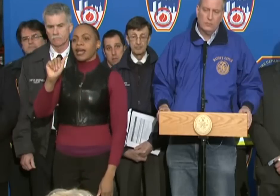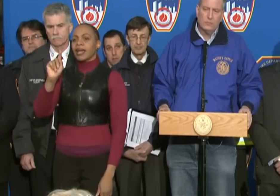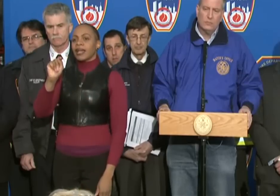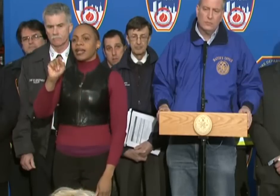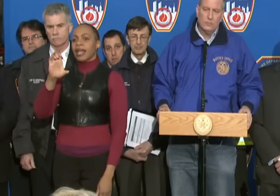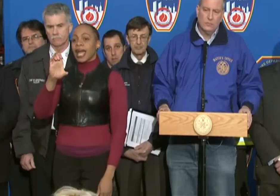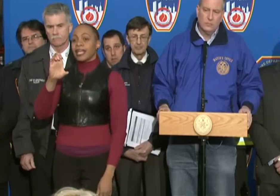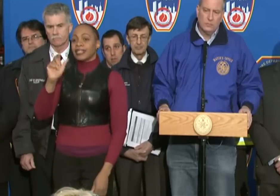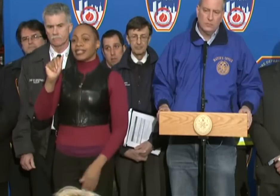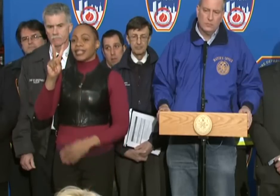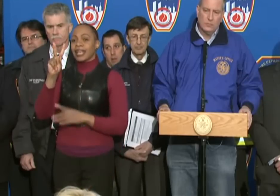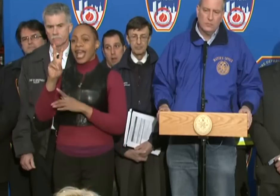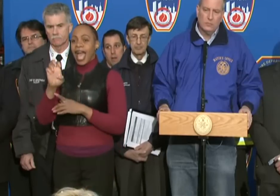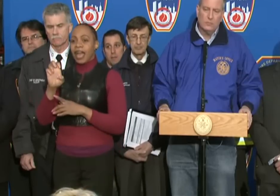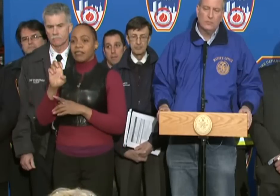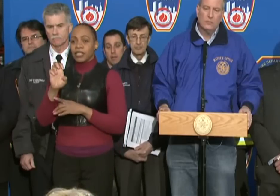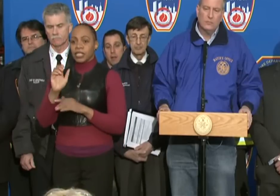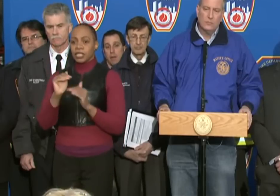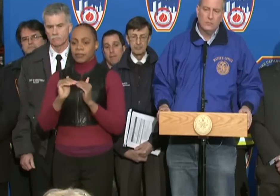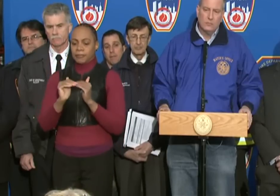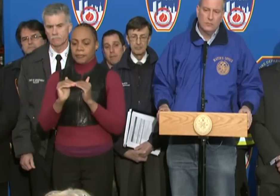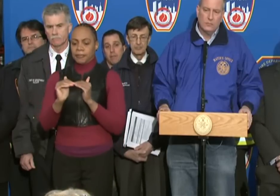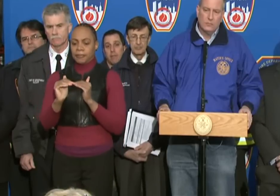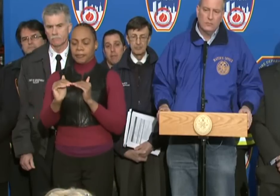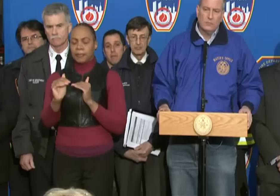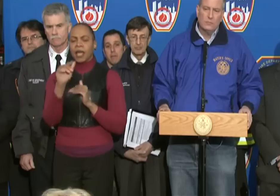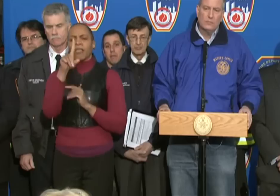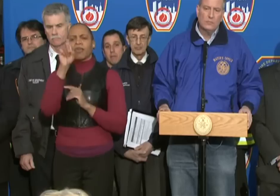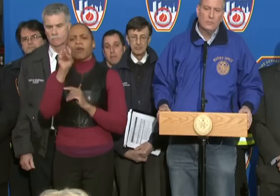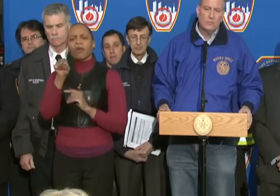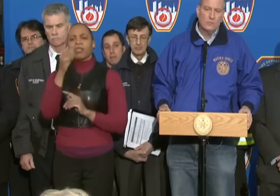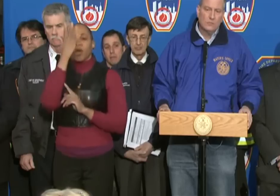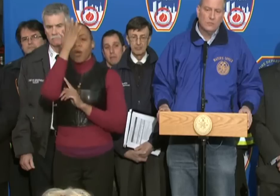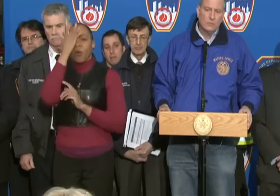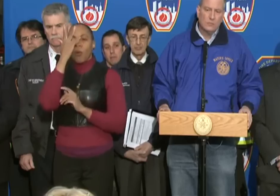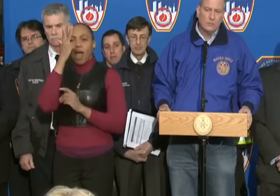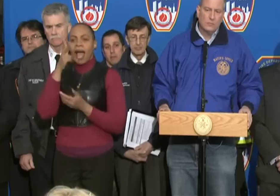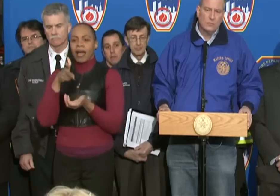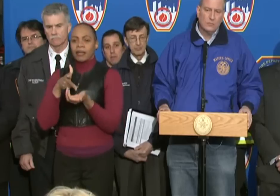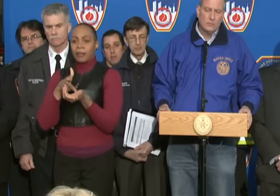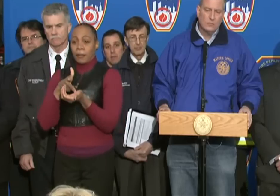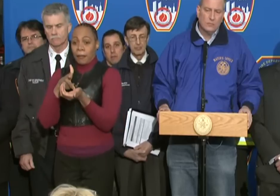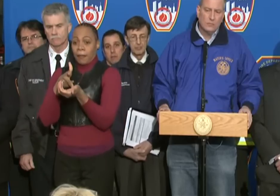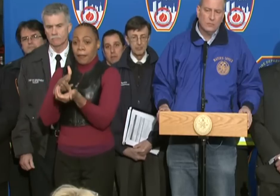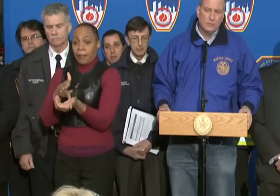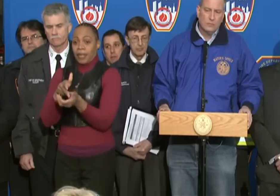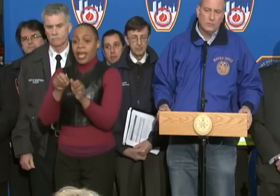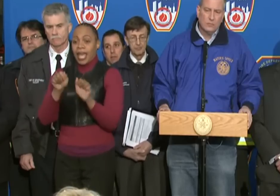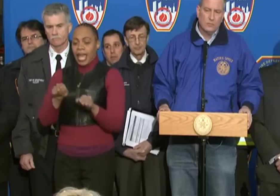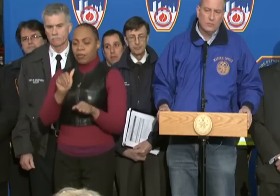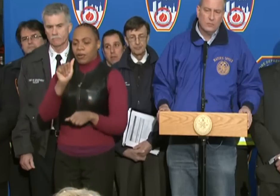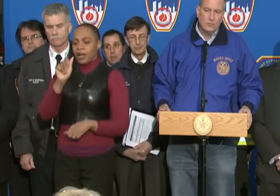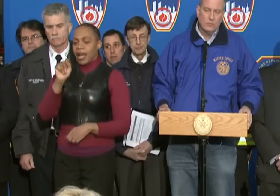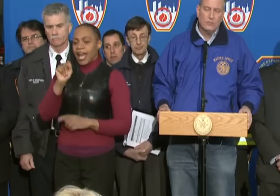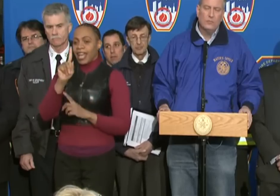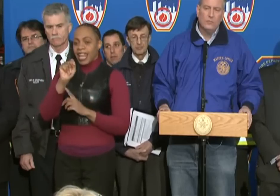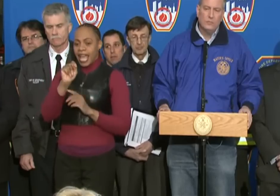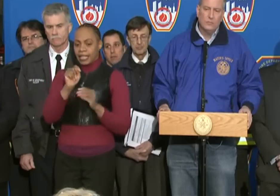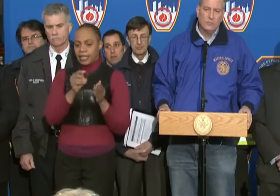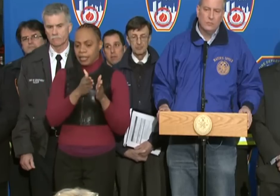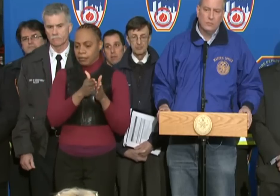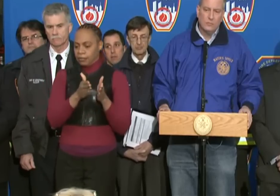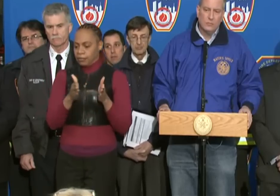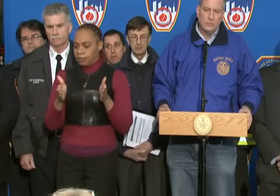of Brooklyn, is at blacktop. And the question is, why were the plows able to plow Atlantic Avenue down to the